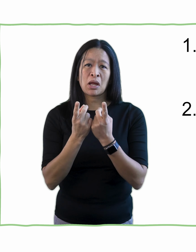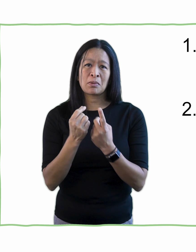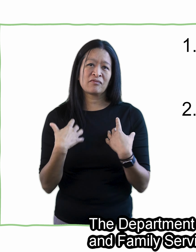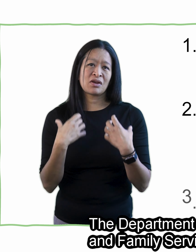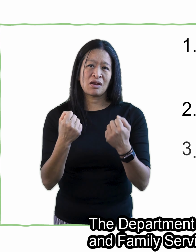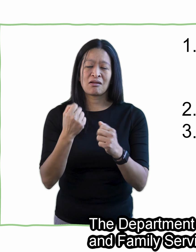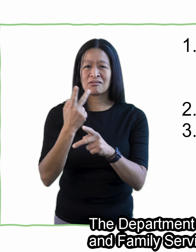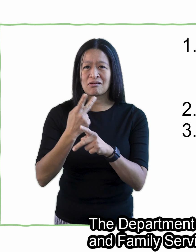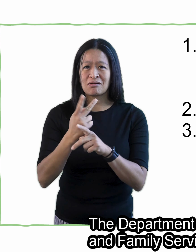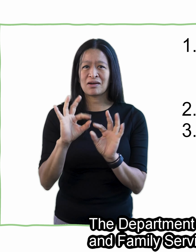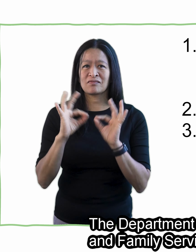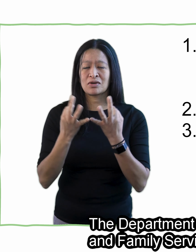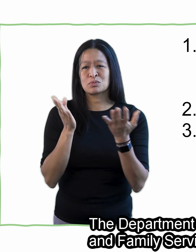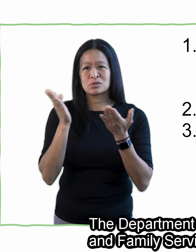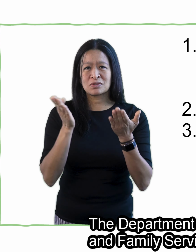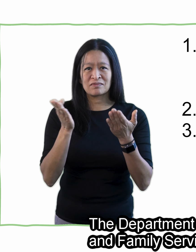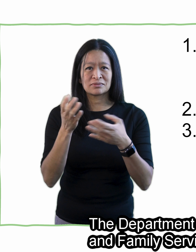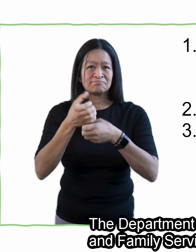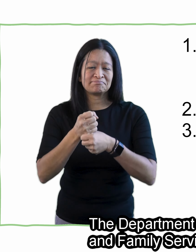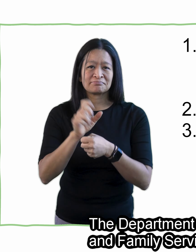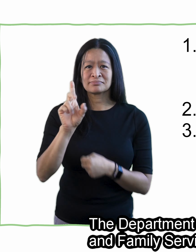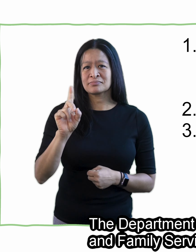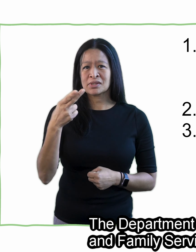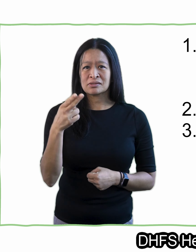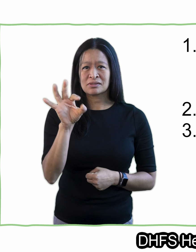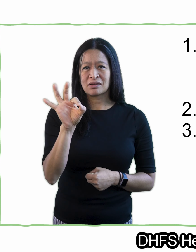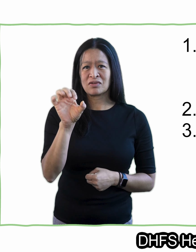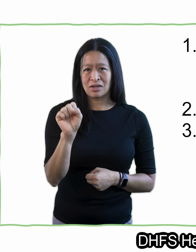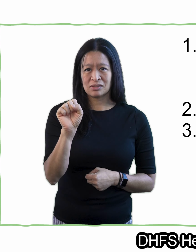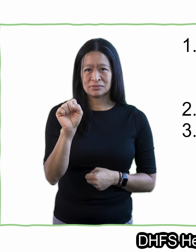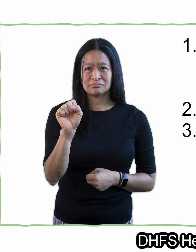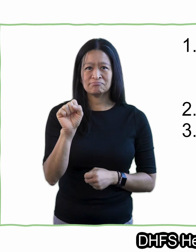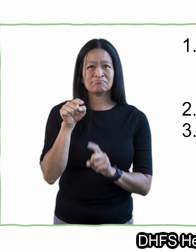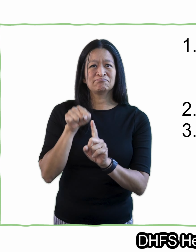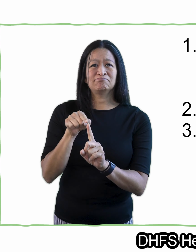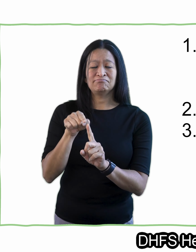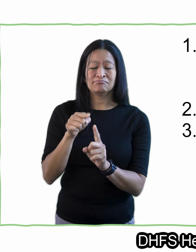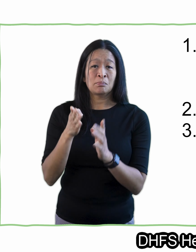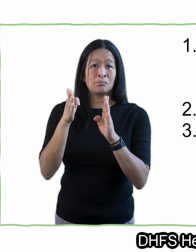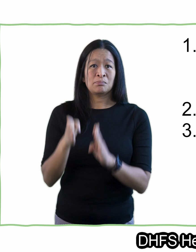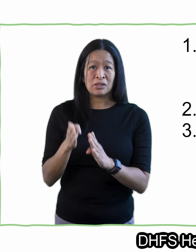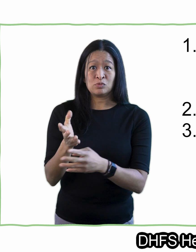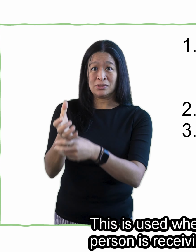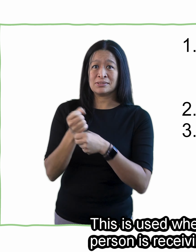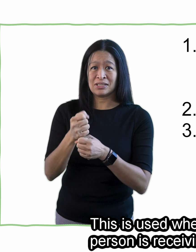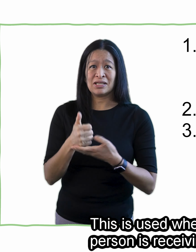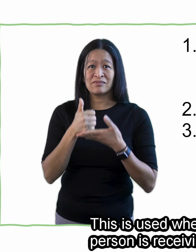The Department of Healthcare and Family Services, DHFS hearing. This is used when one